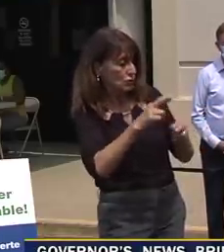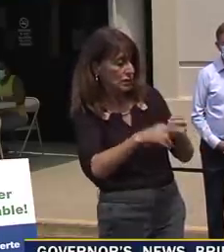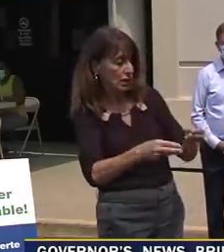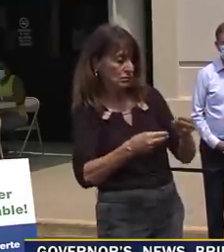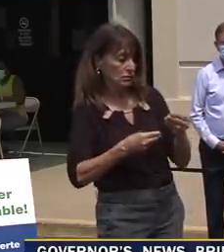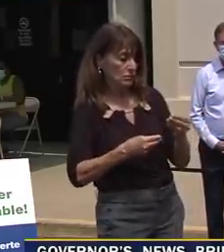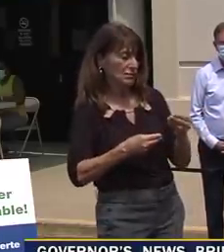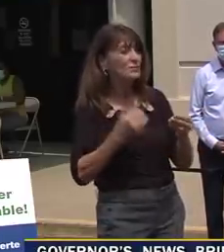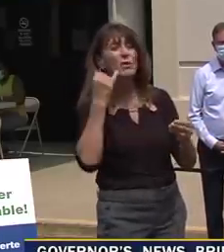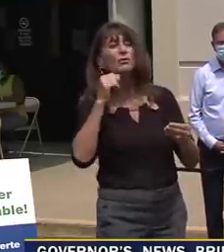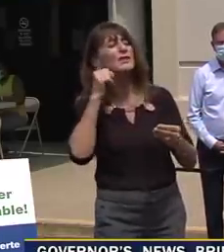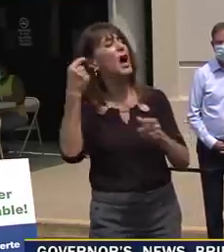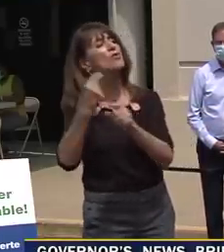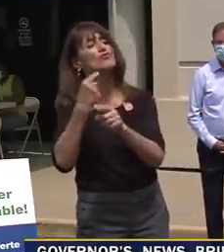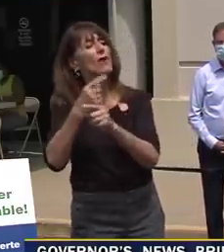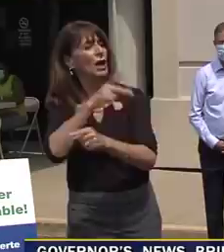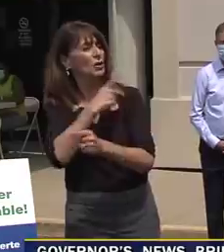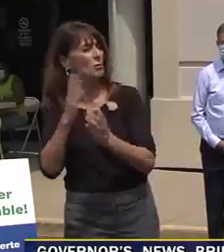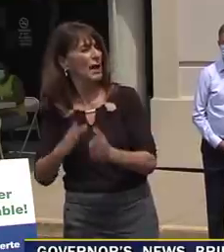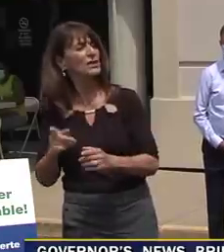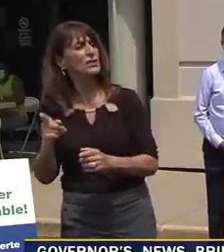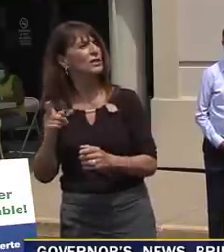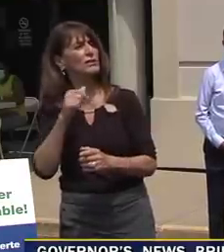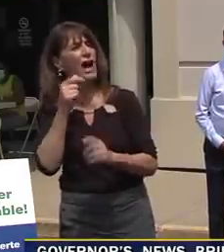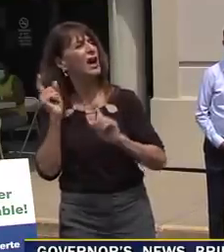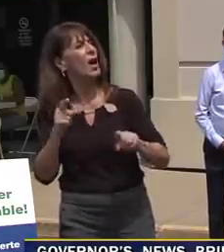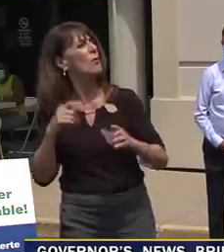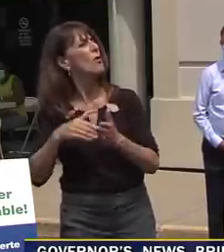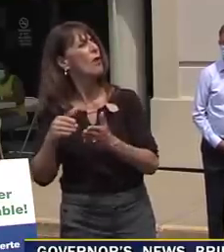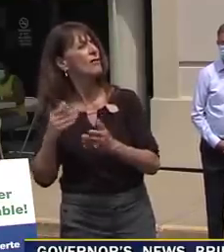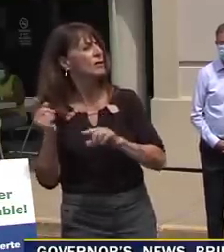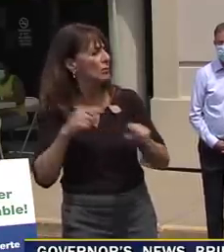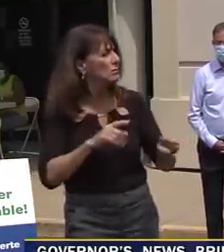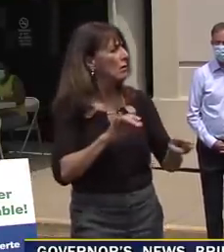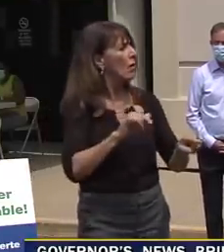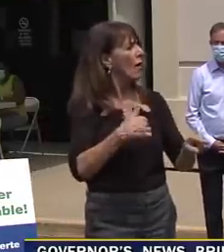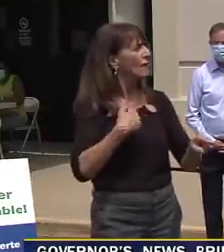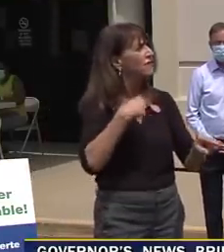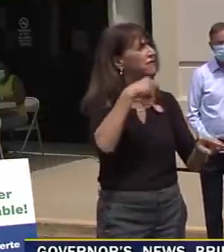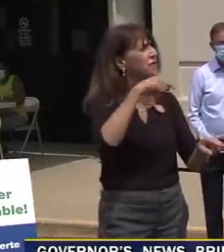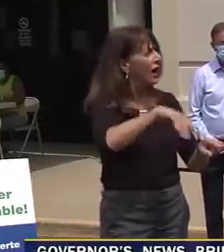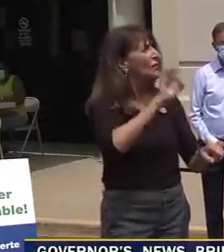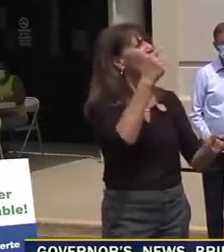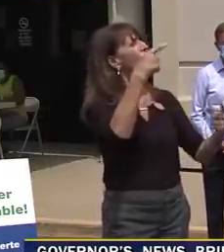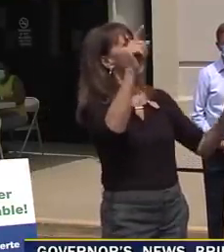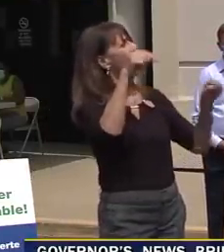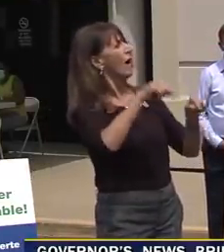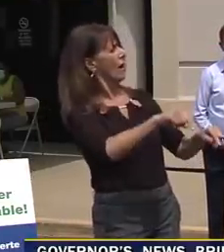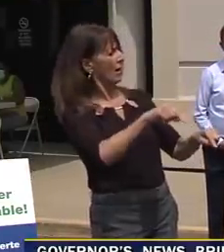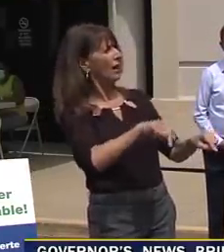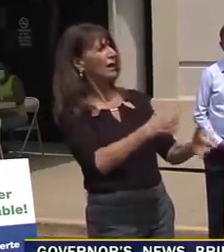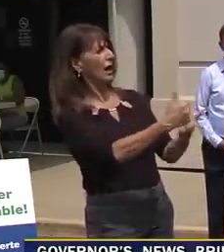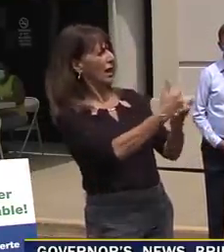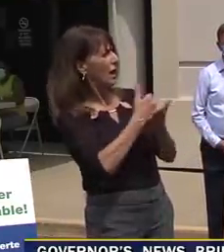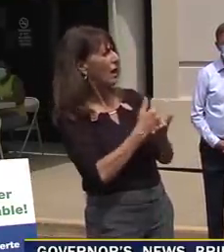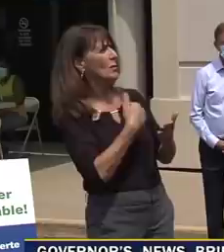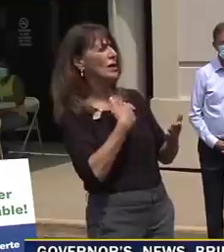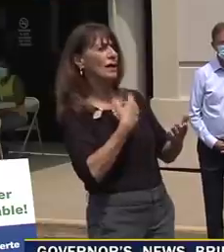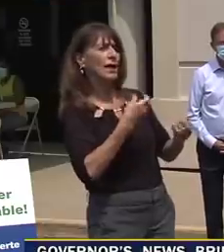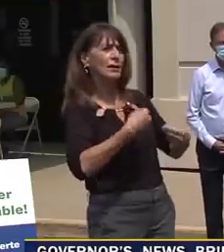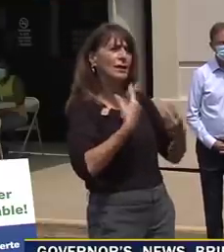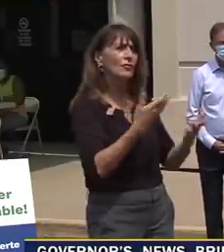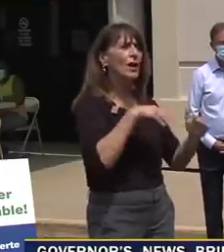our established patient, discover that there's a gem of a resource in their communities of a health center that can provide access